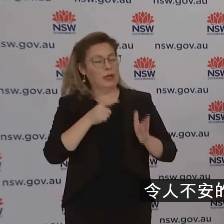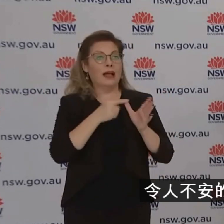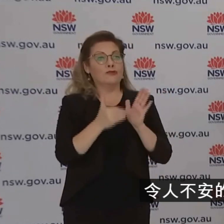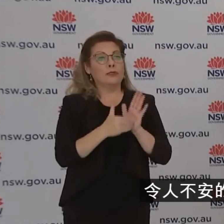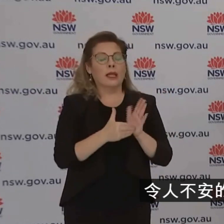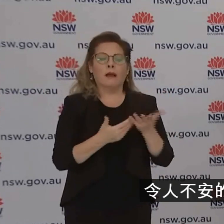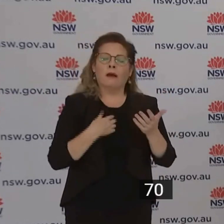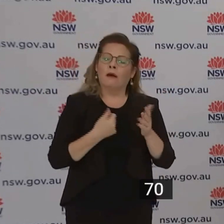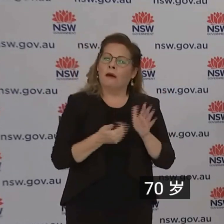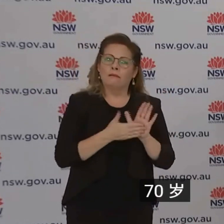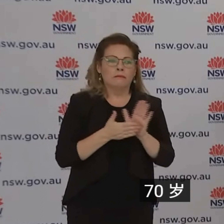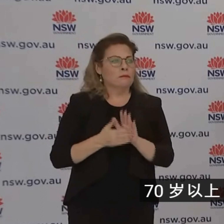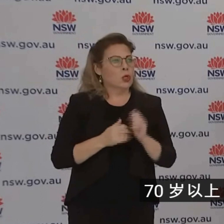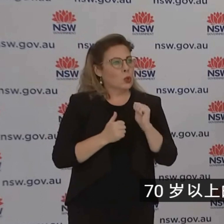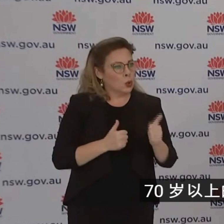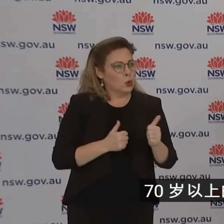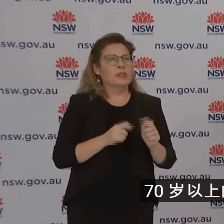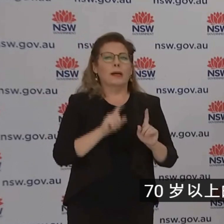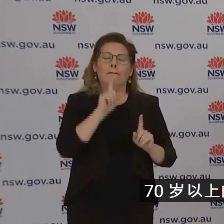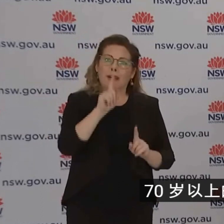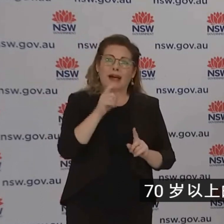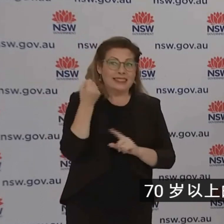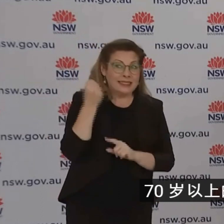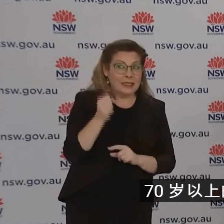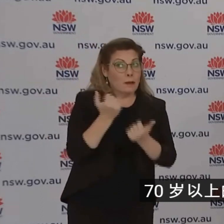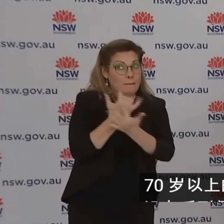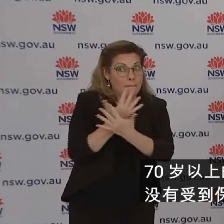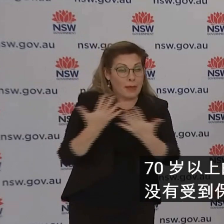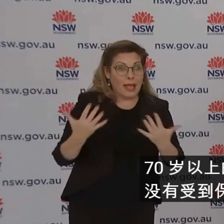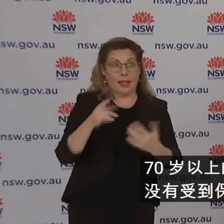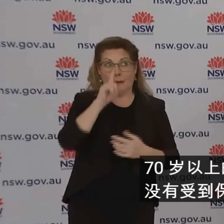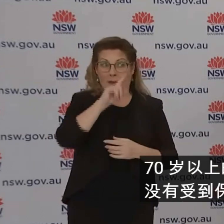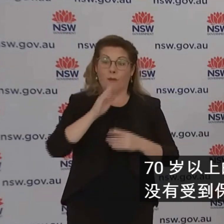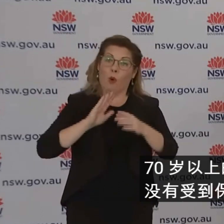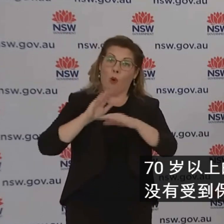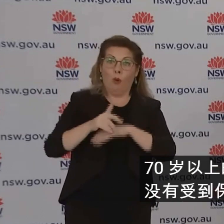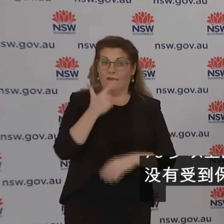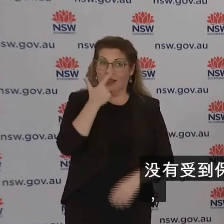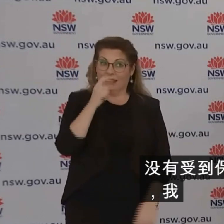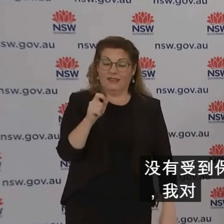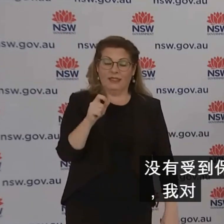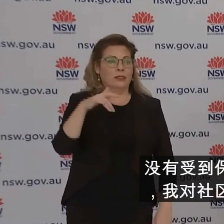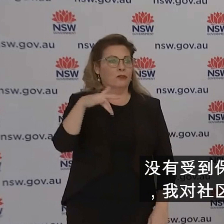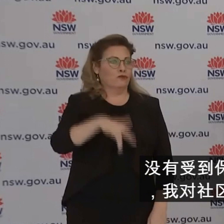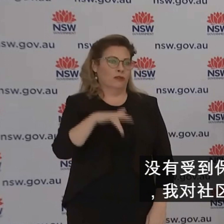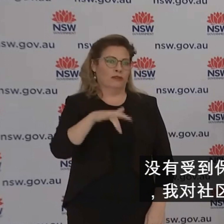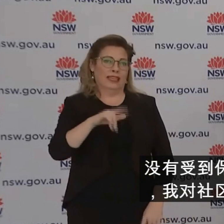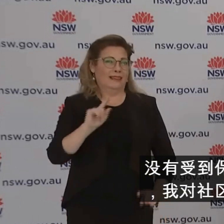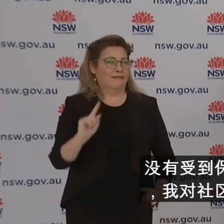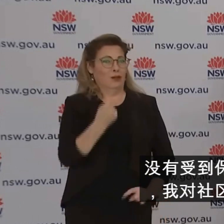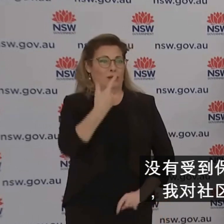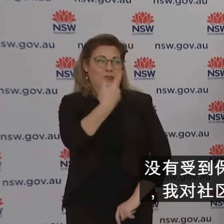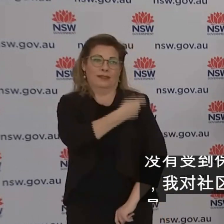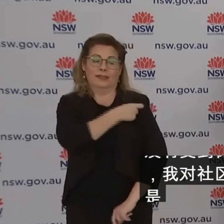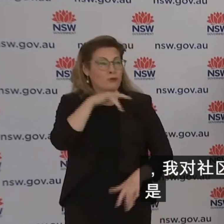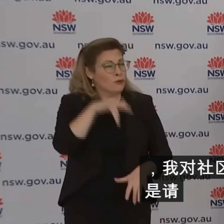large numbers of elderly people over 70 unprotected. And my challenge to the